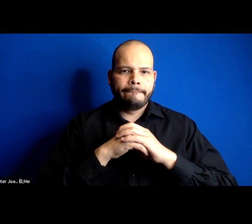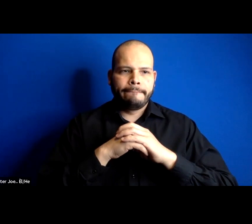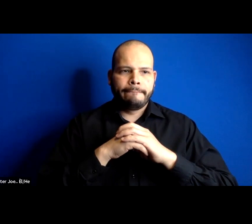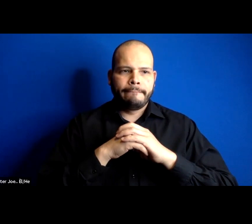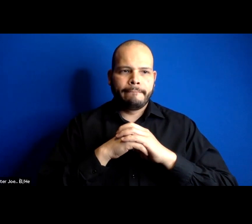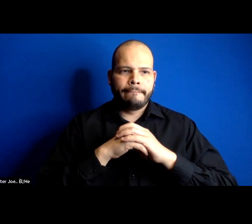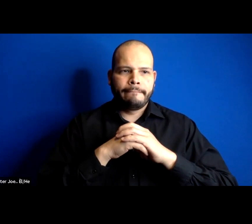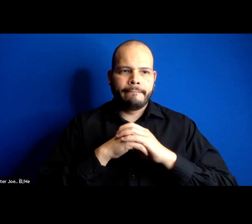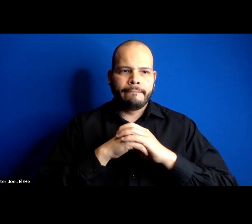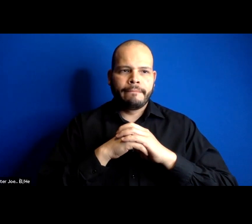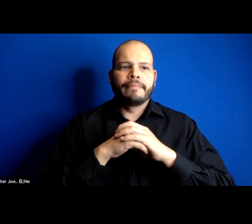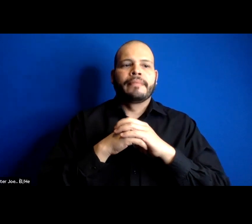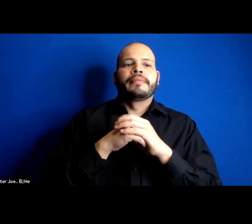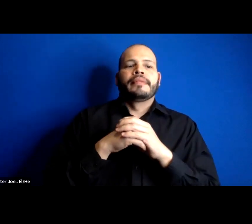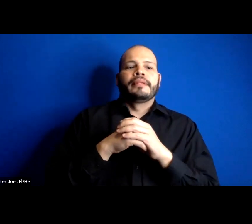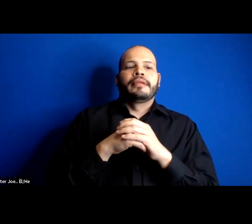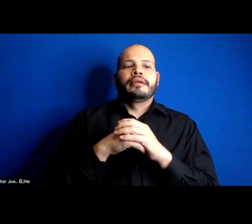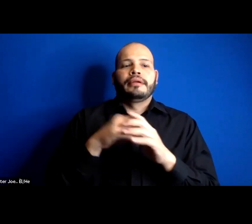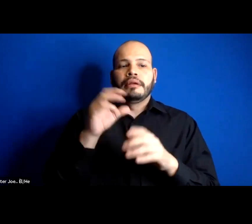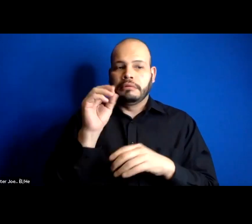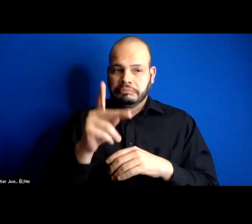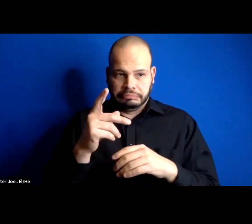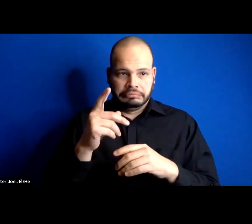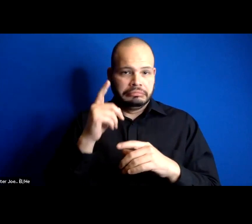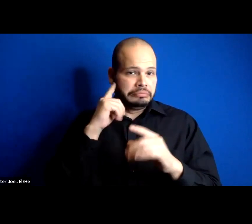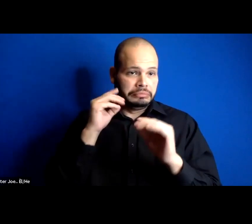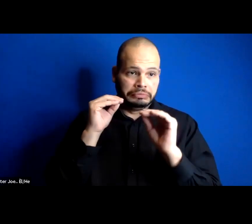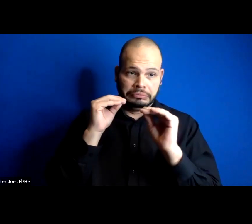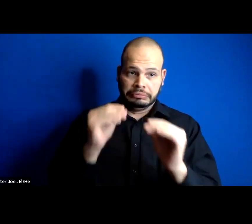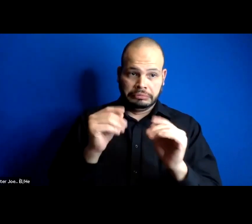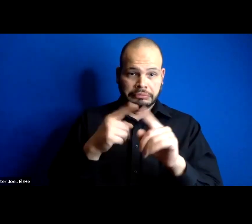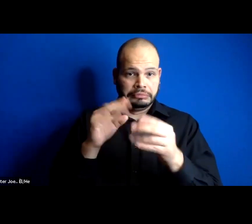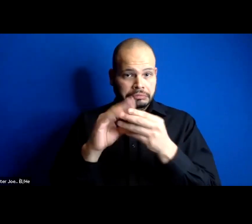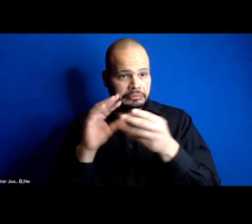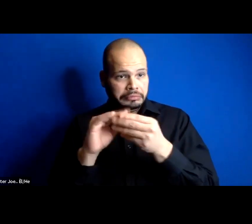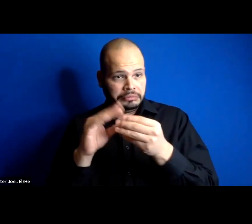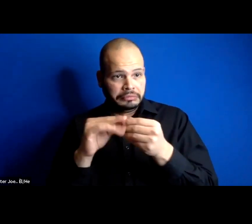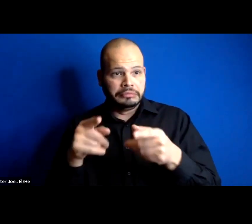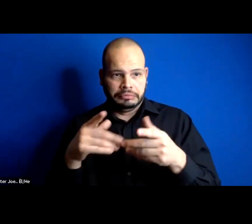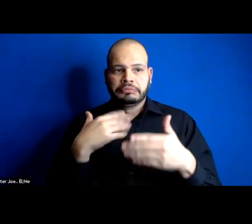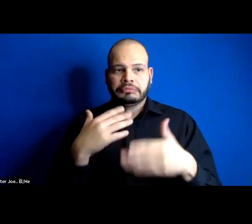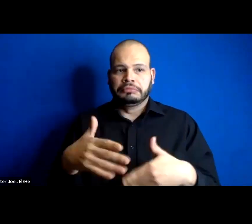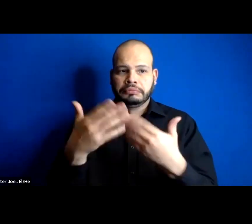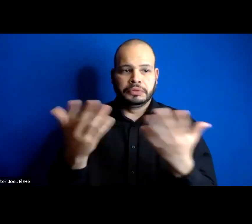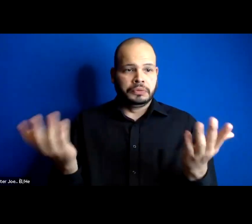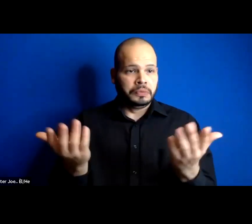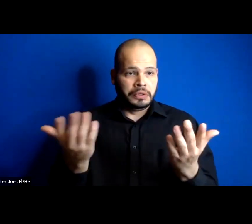Okay, in the absence of any comments, then I'm going to suggest that we move on to number 5, the